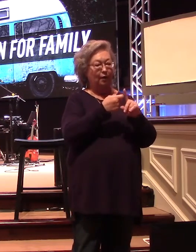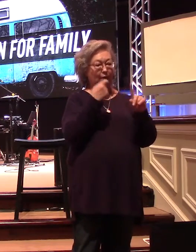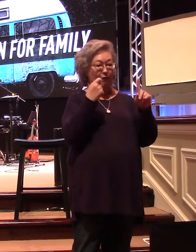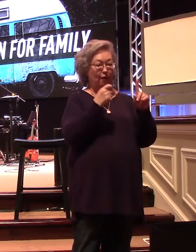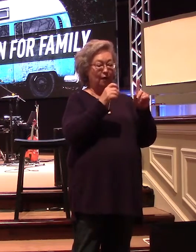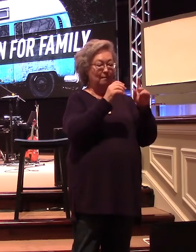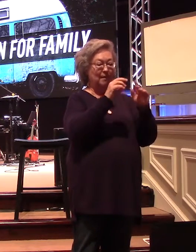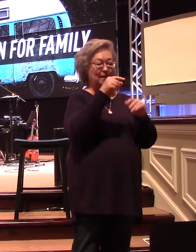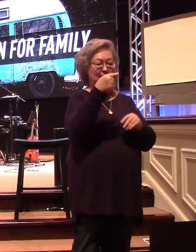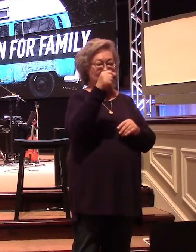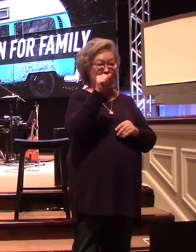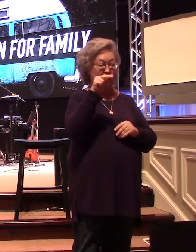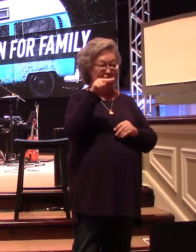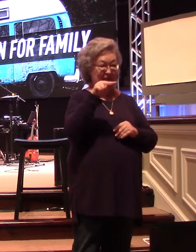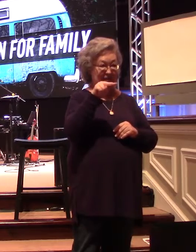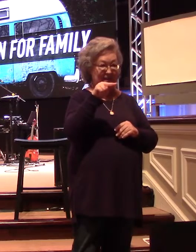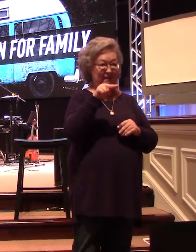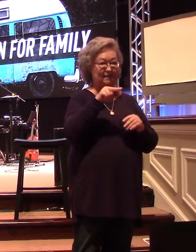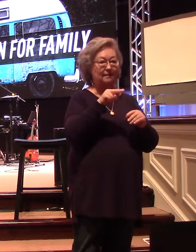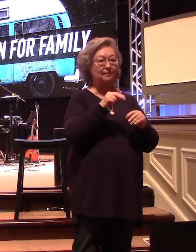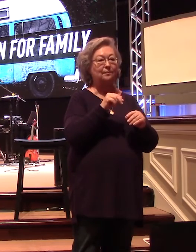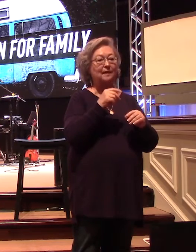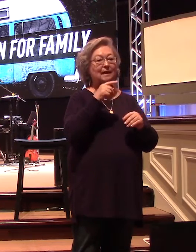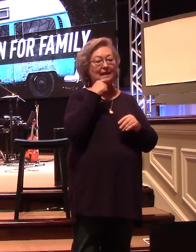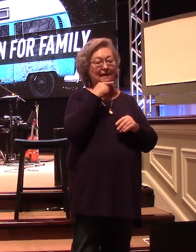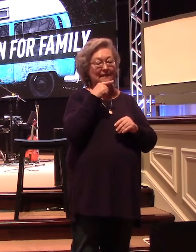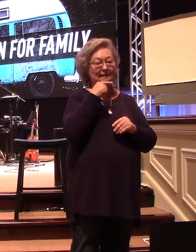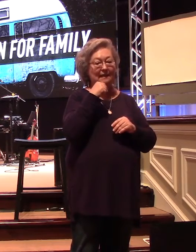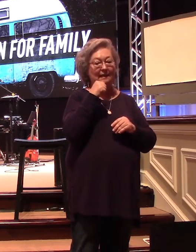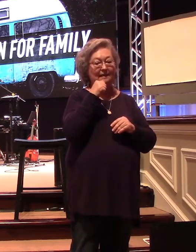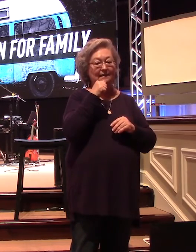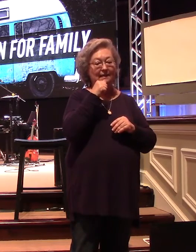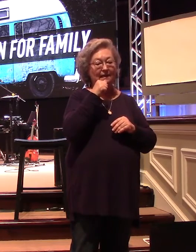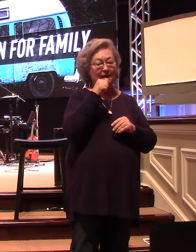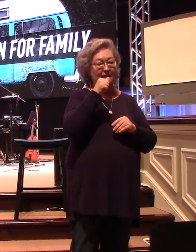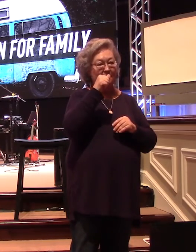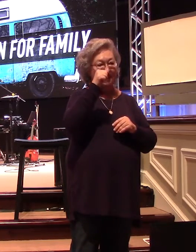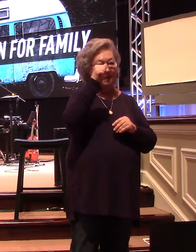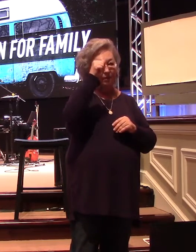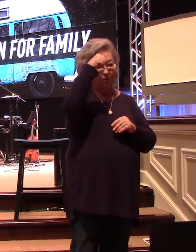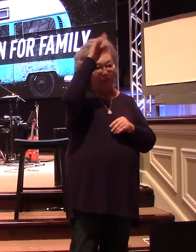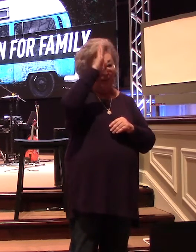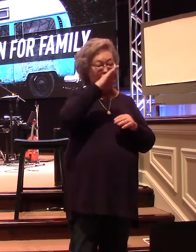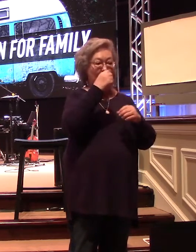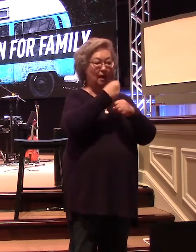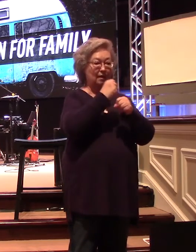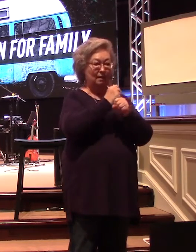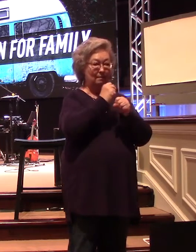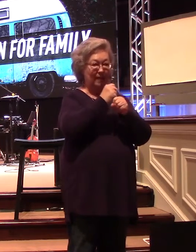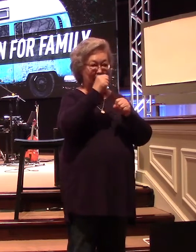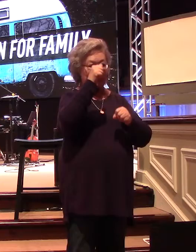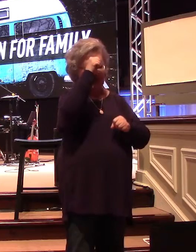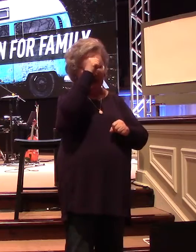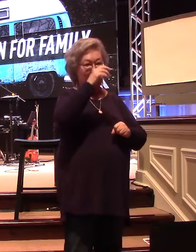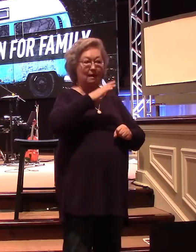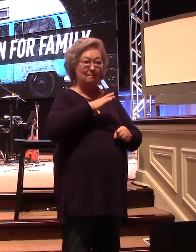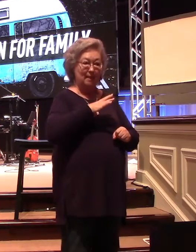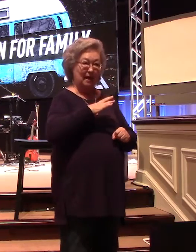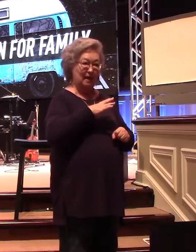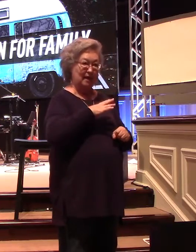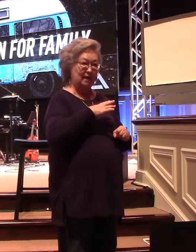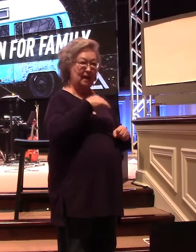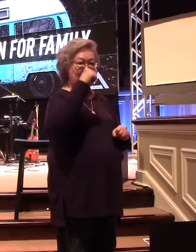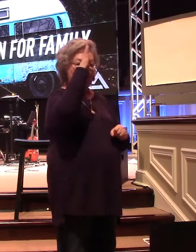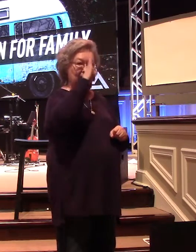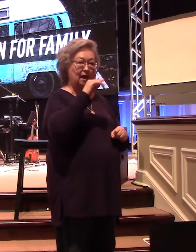account, and it says that God made man, and it was not good, man should be alone. It says that God made a helper.